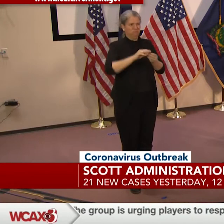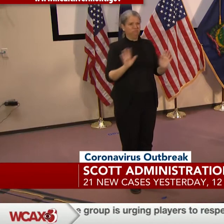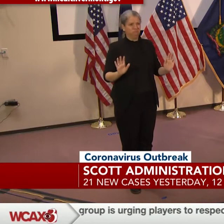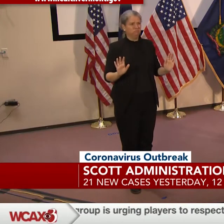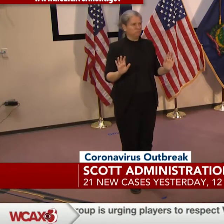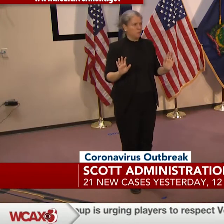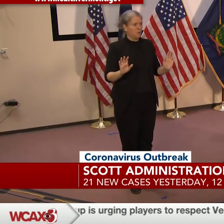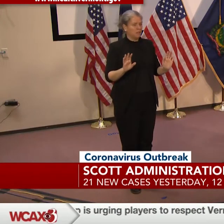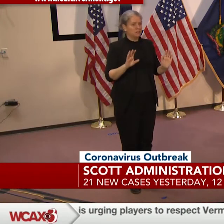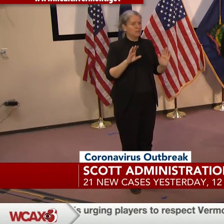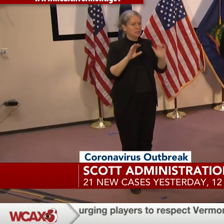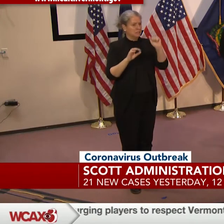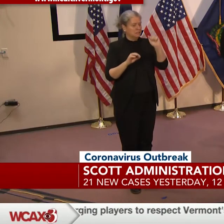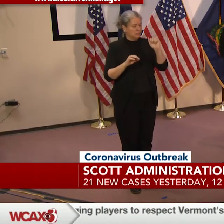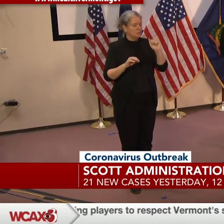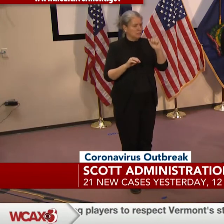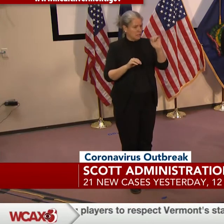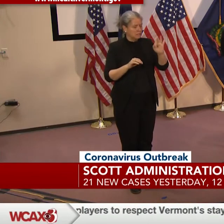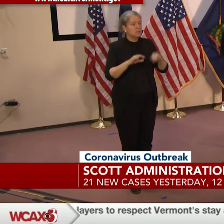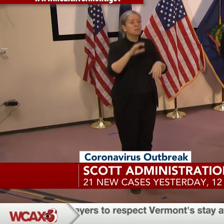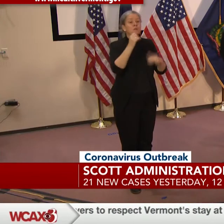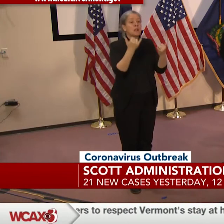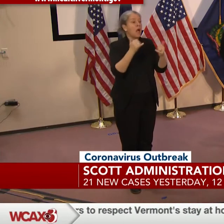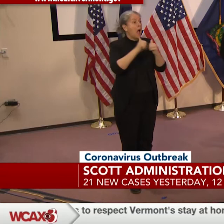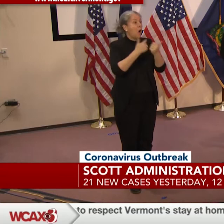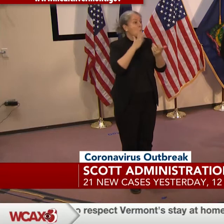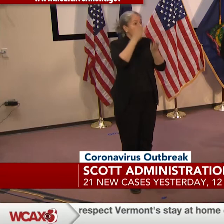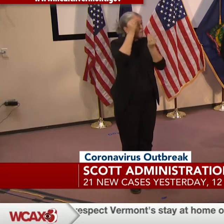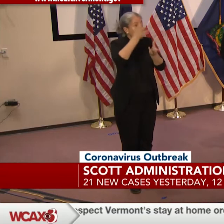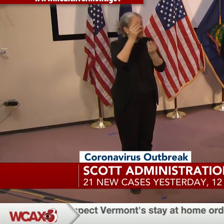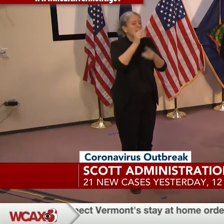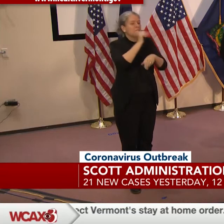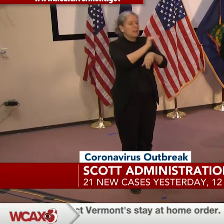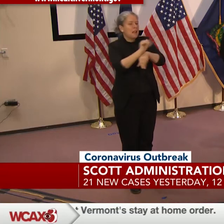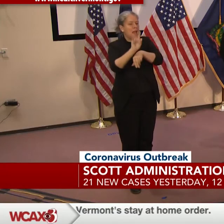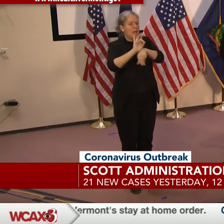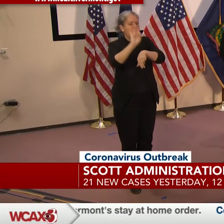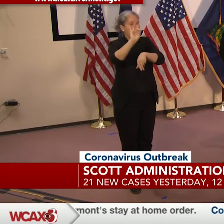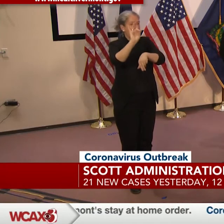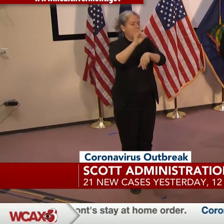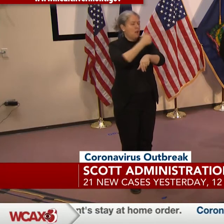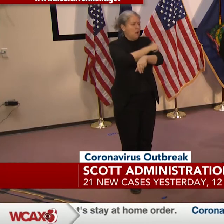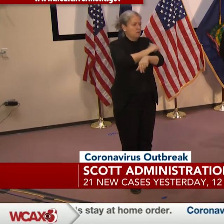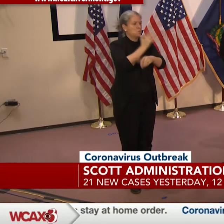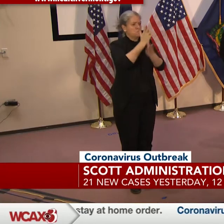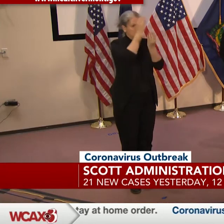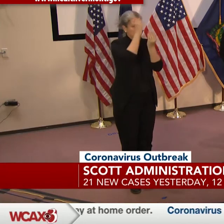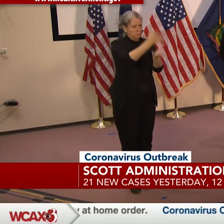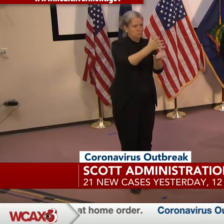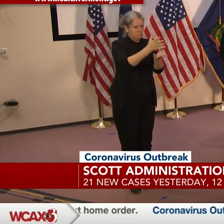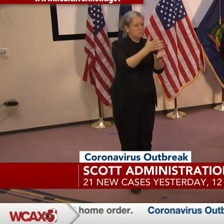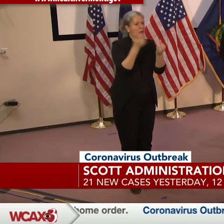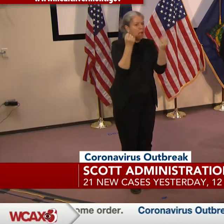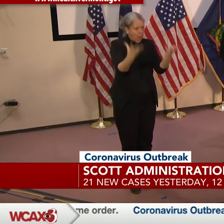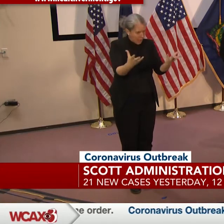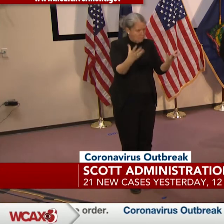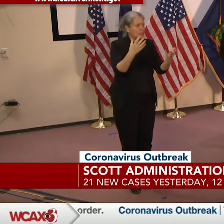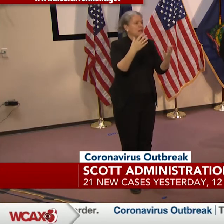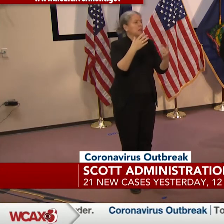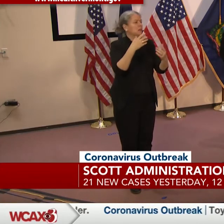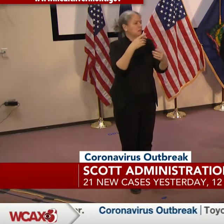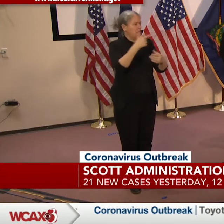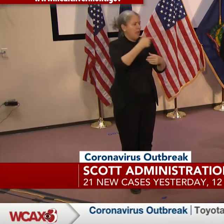going to start doing this. Each night at 8 o'clock, the hospitals will report the COVID-19